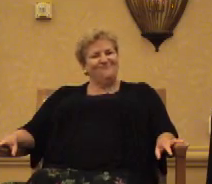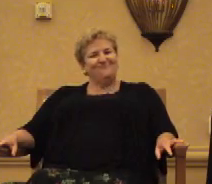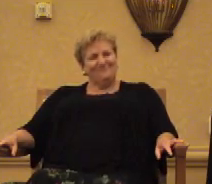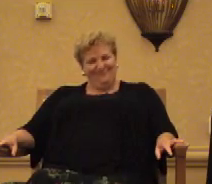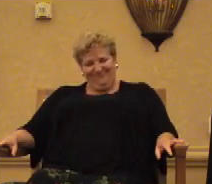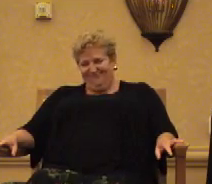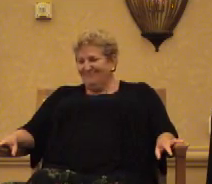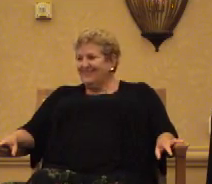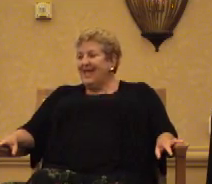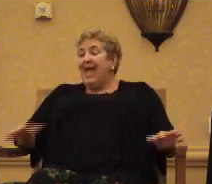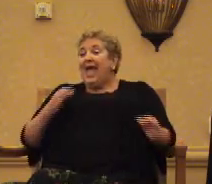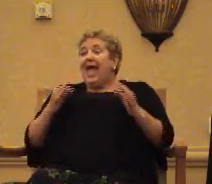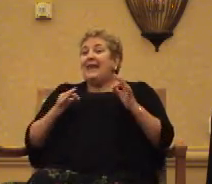And if you do identify with me,